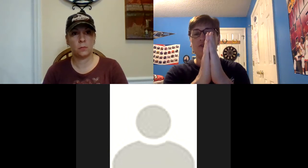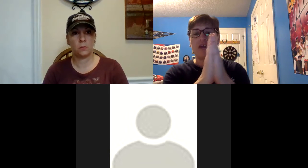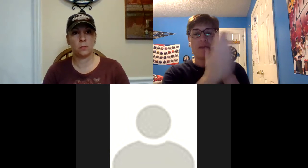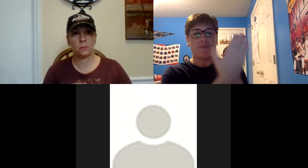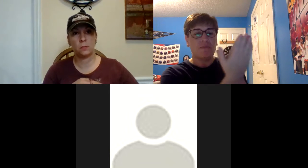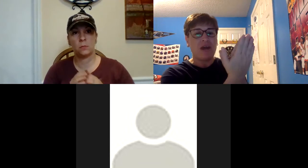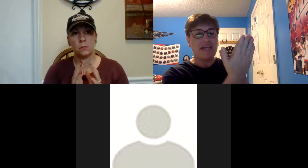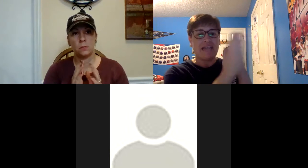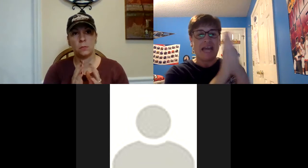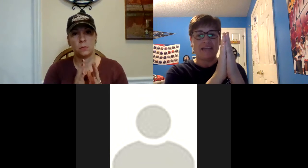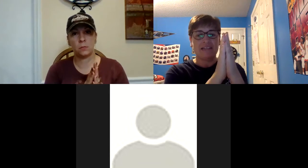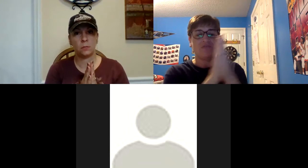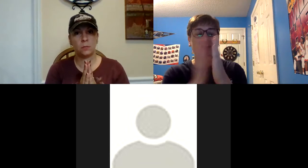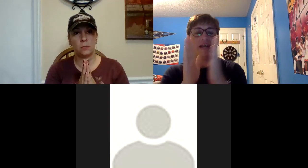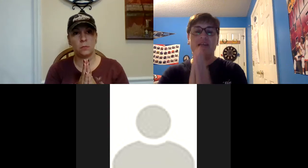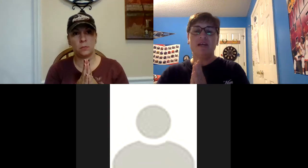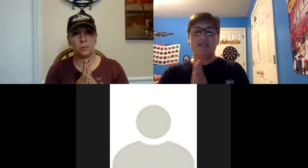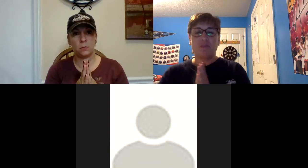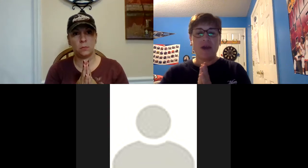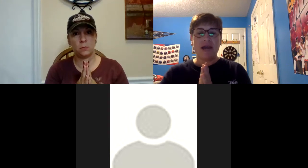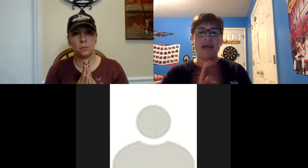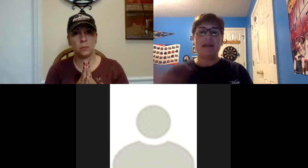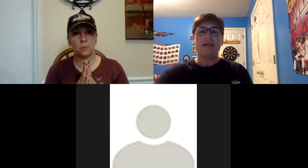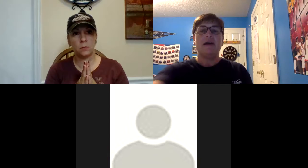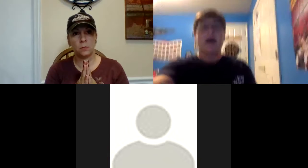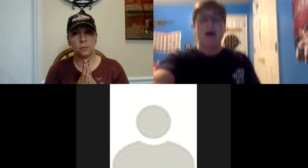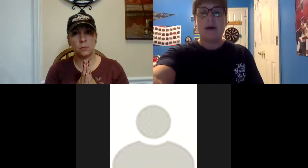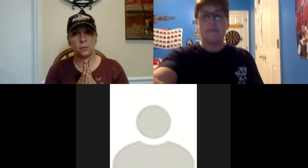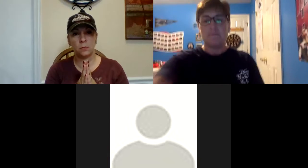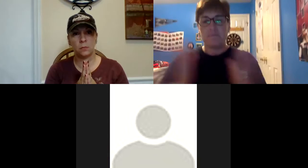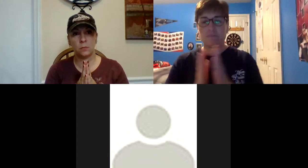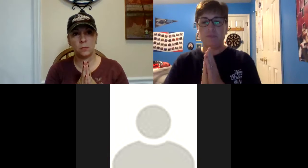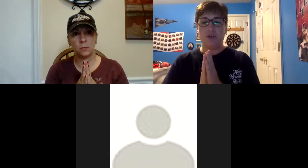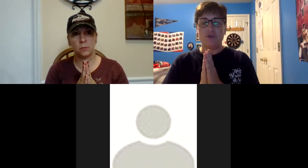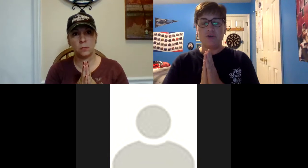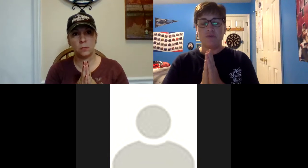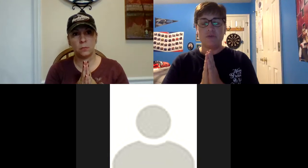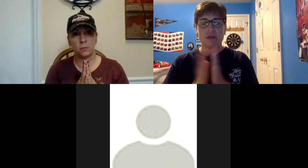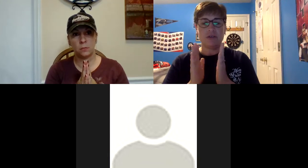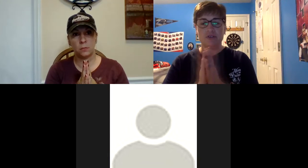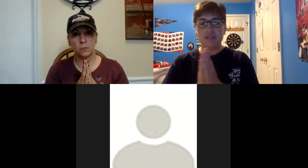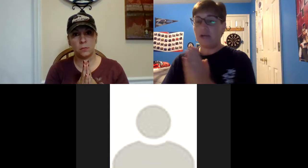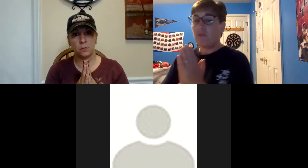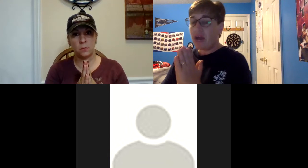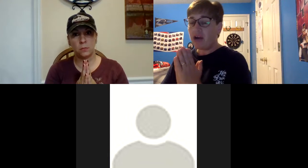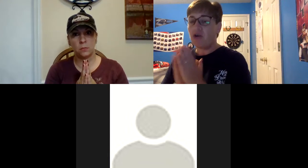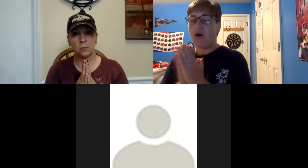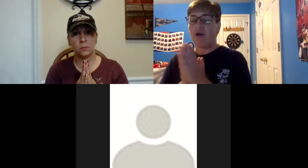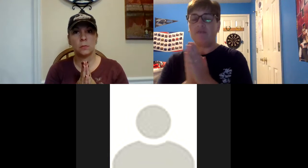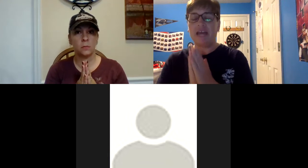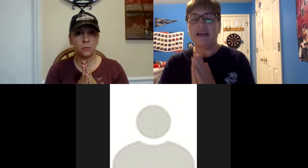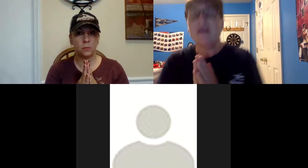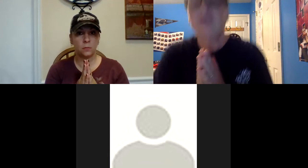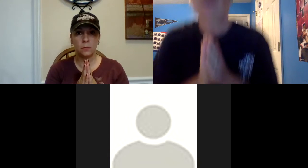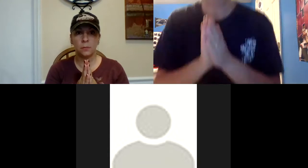you know, you've got praying hands for like to pray. You know, you're saying a prayer, all